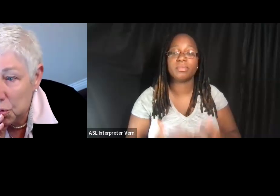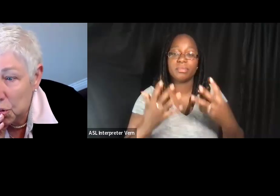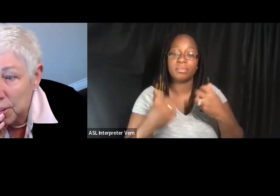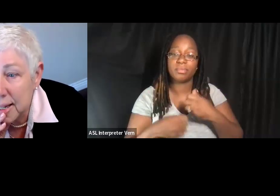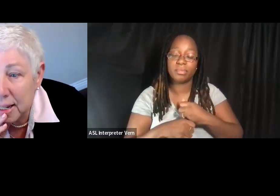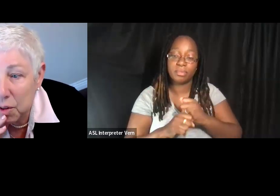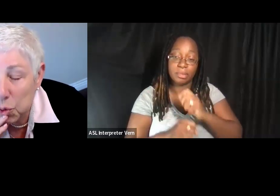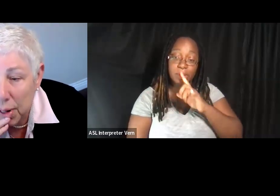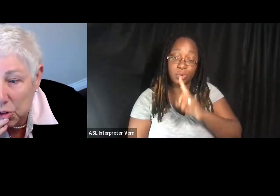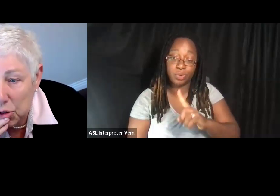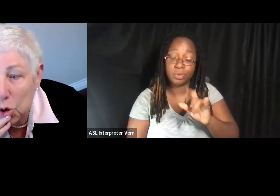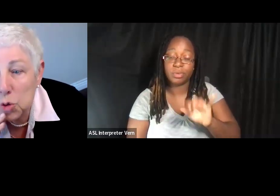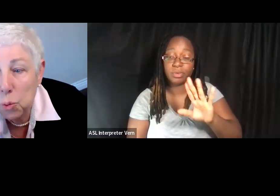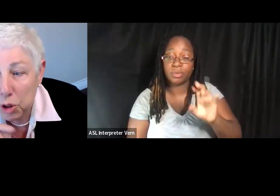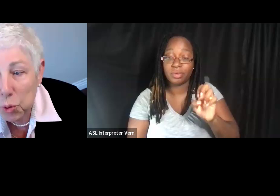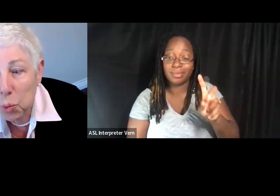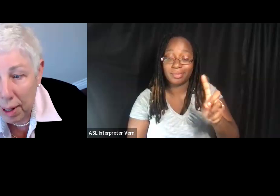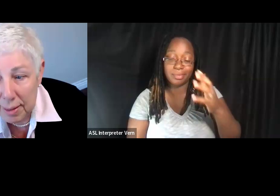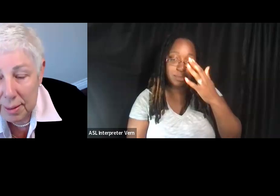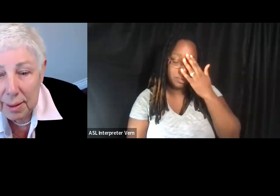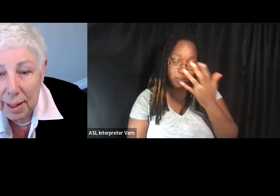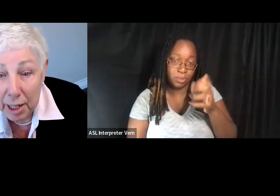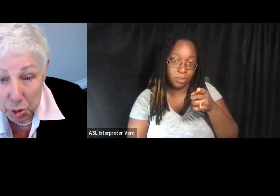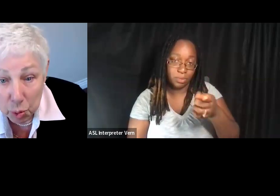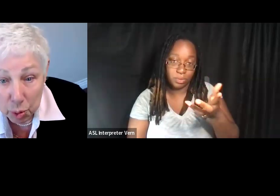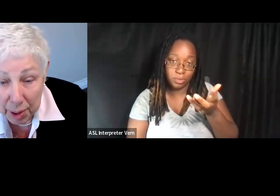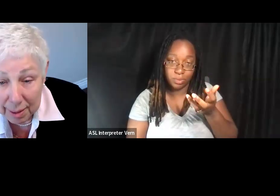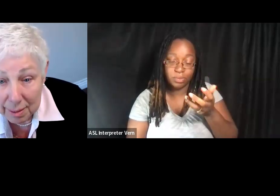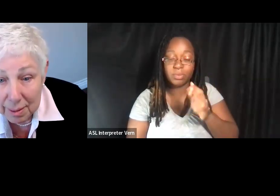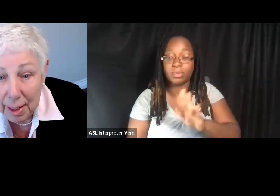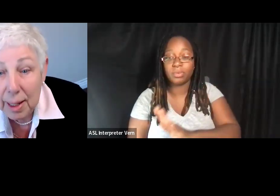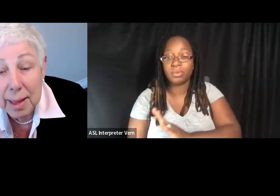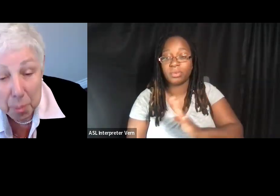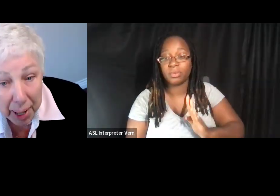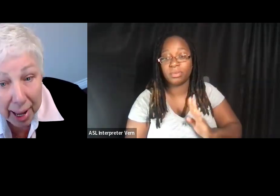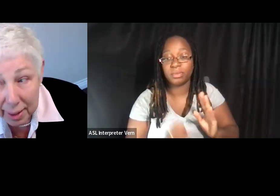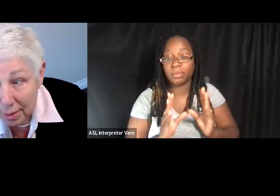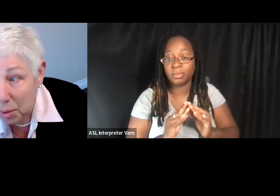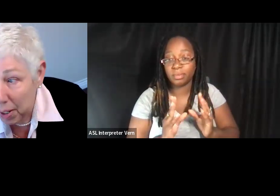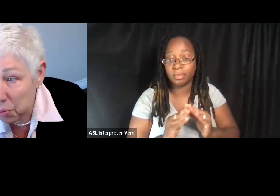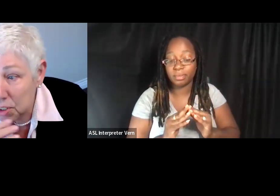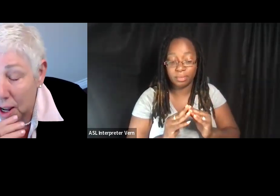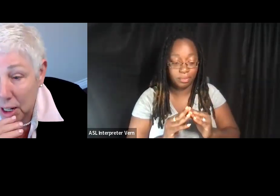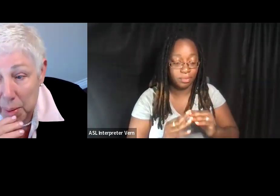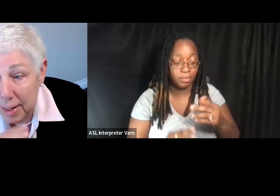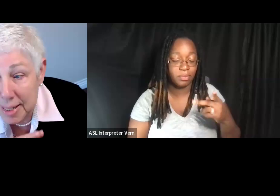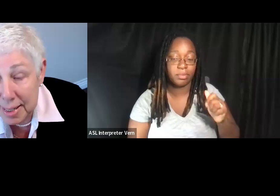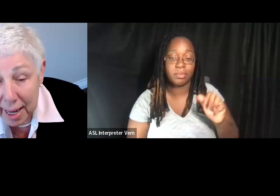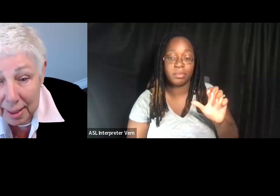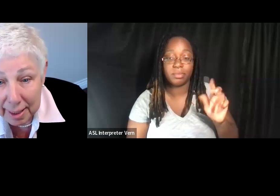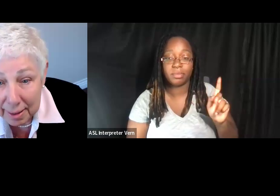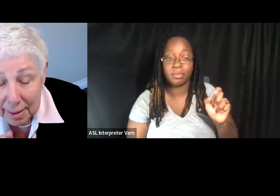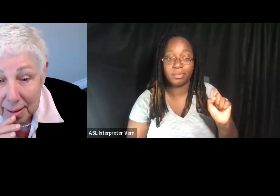that your executive director knows what you want at your board meeting. That packet that Beth was talking about